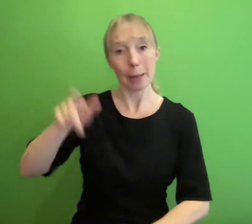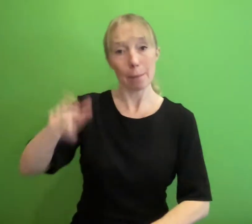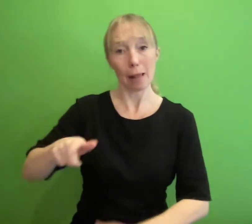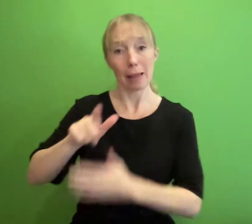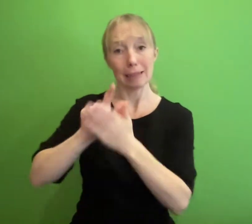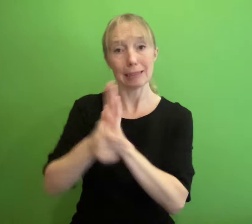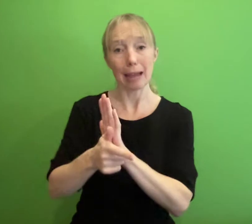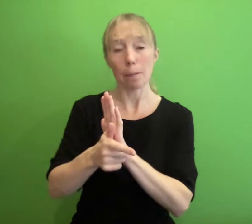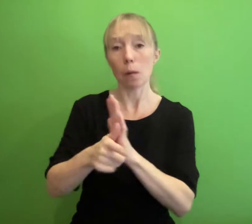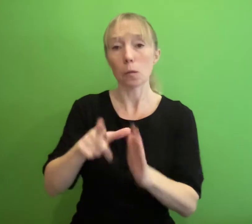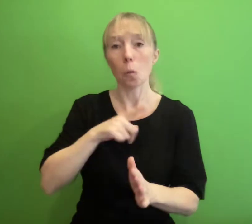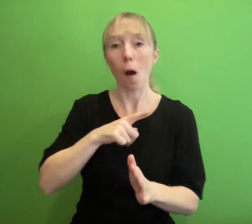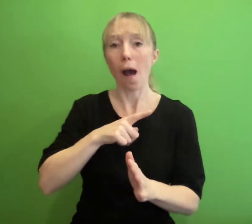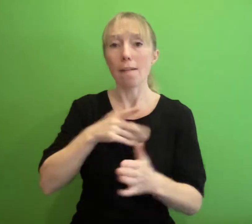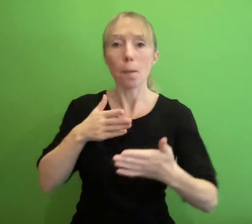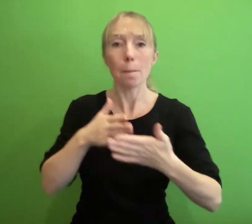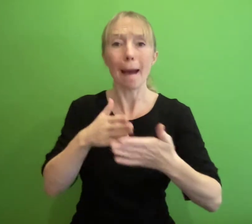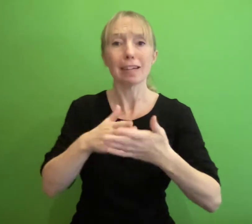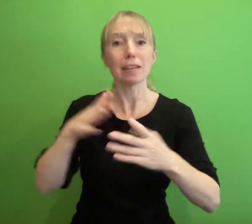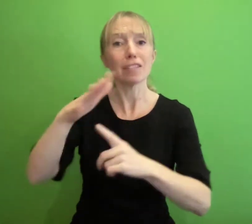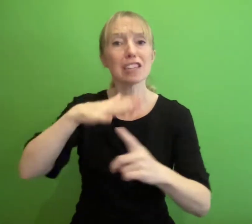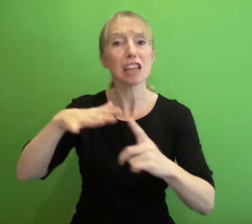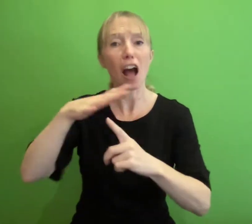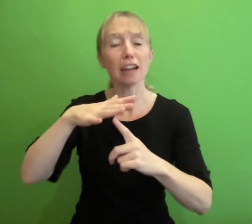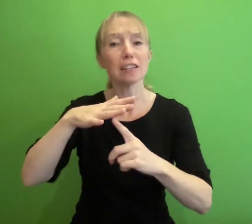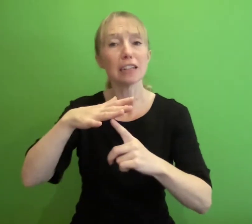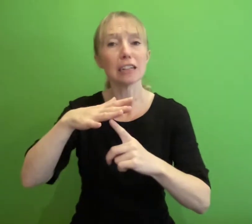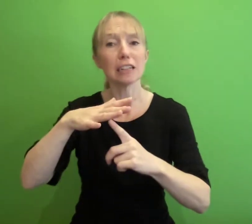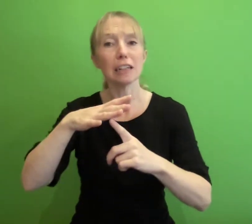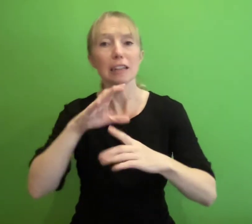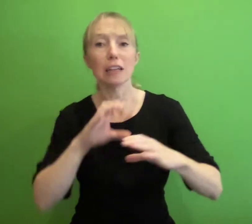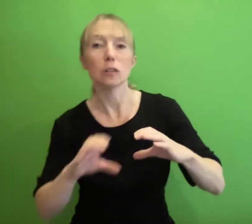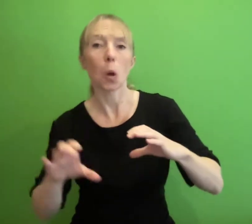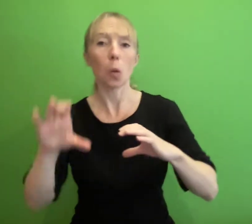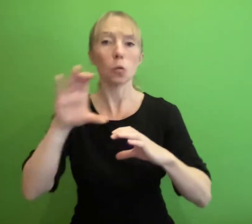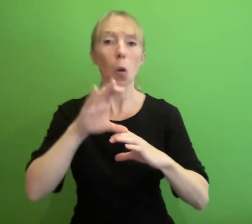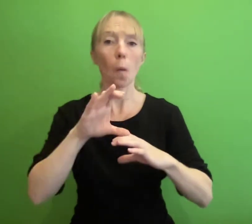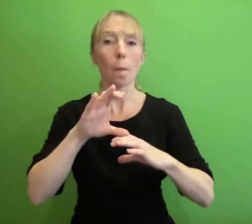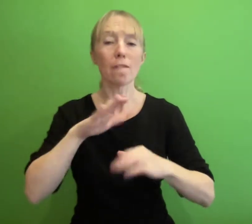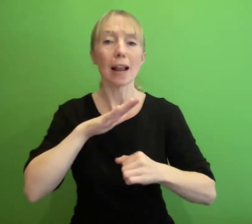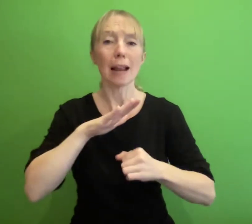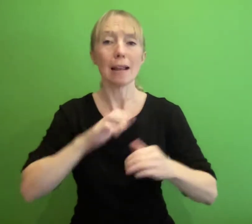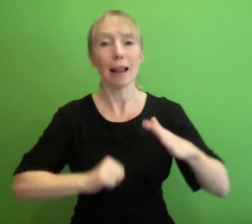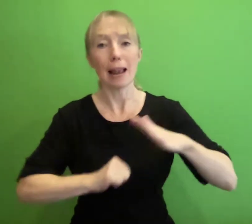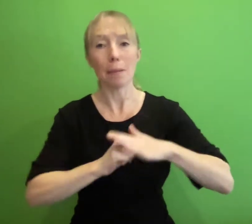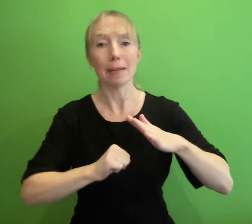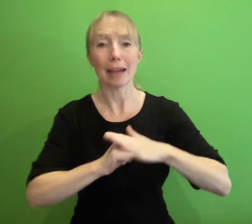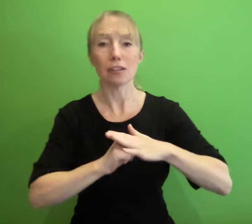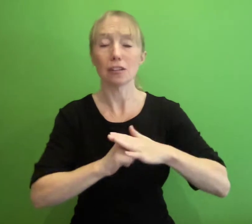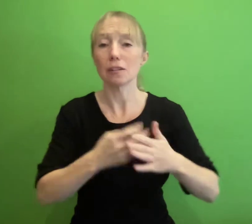face societally, which are imposed on top of the limitations that may arise from some underlying conditions.